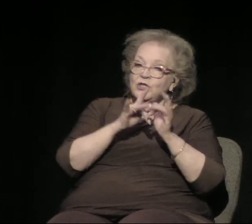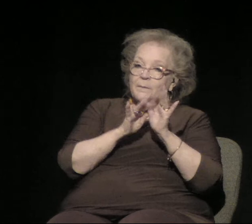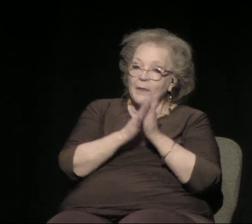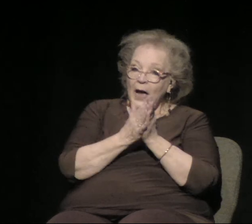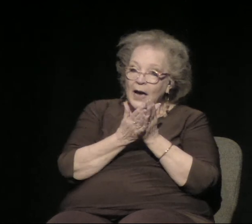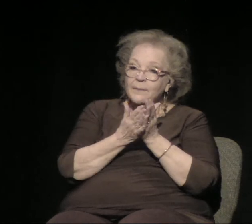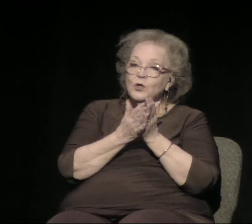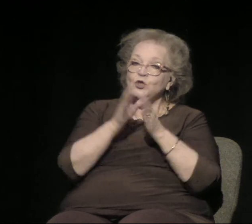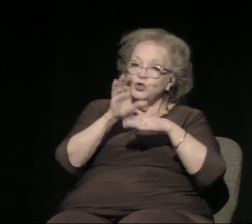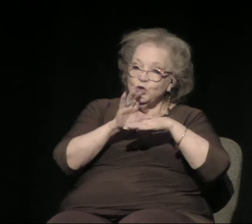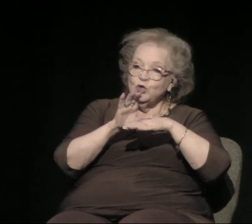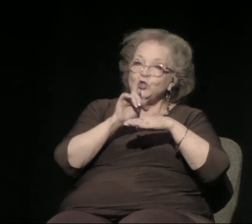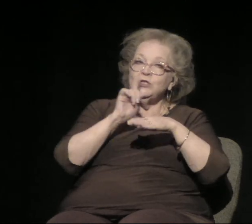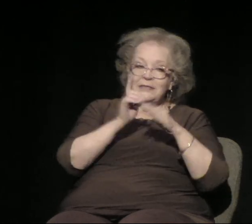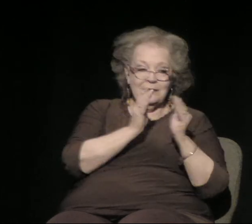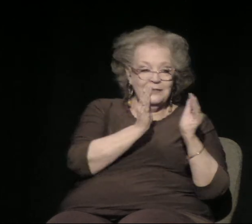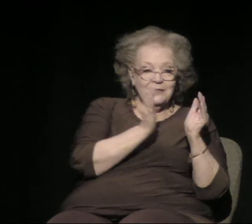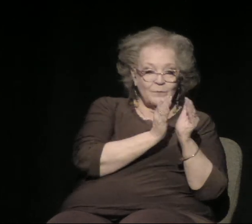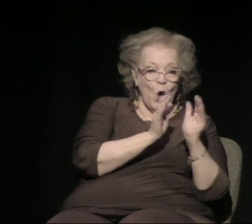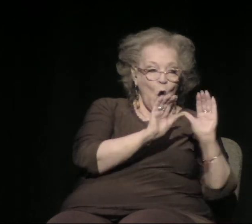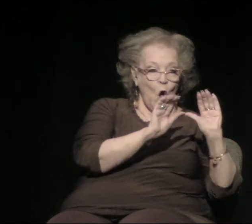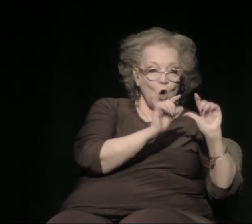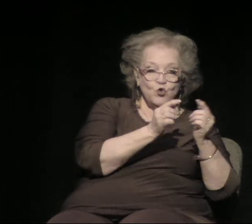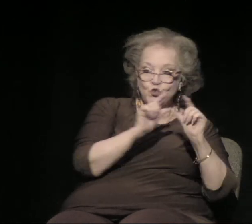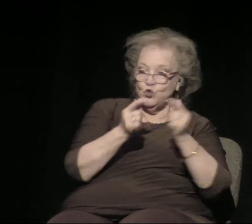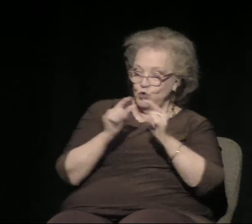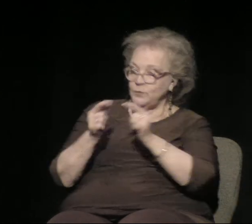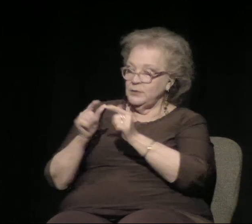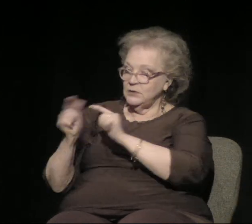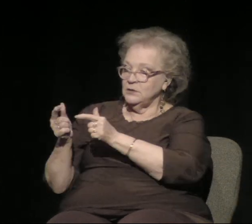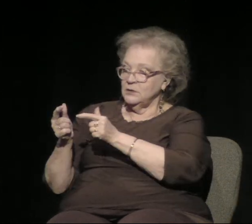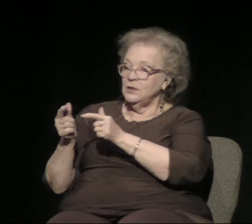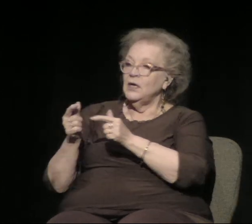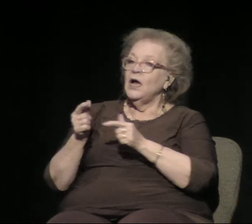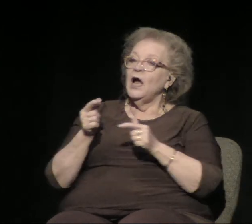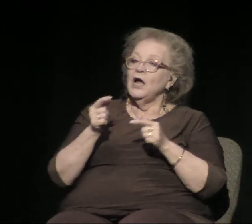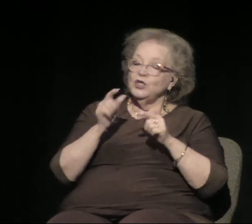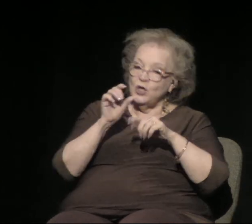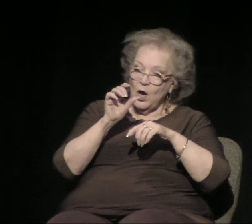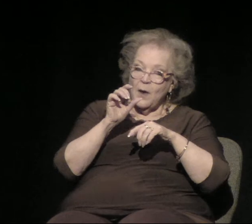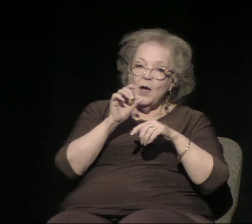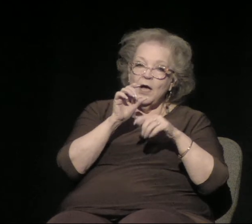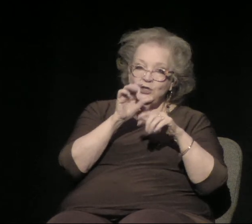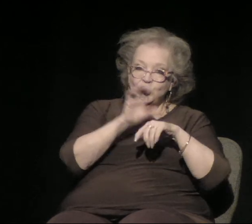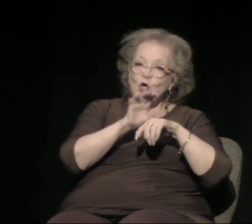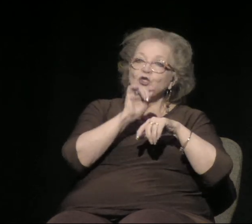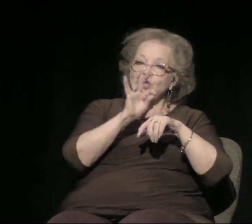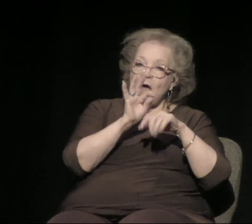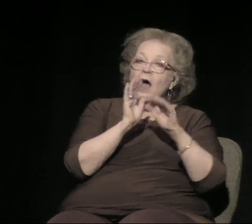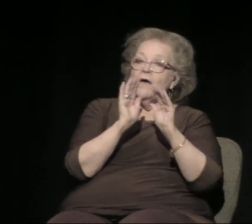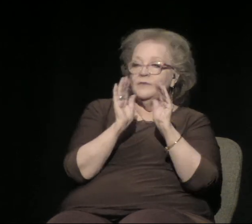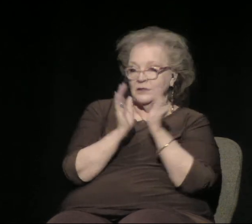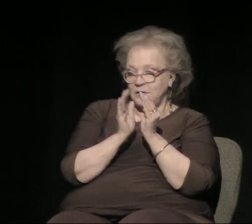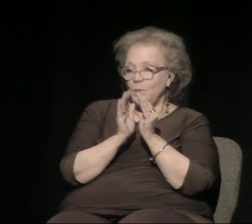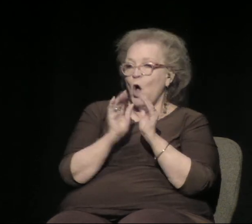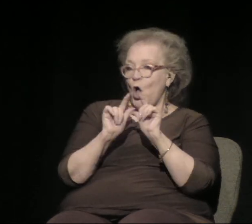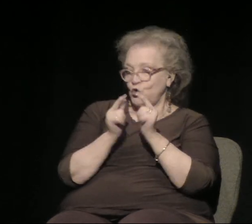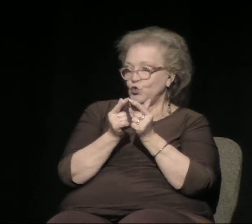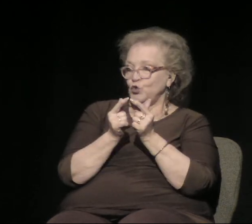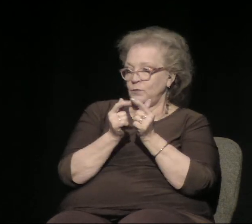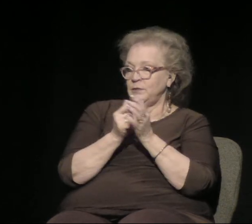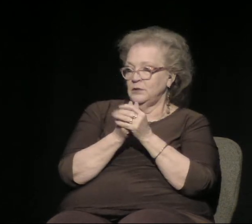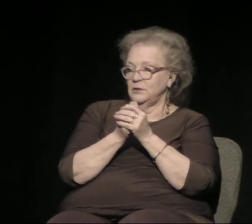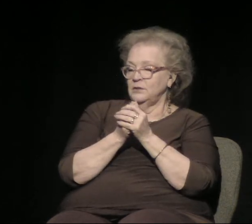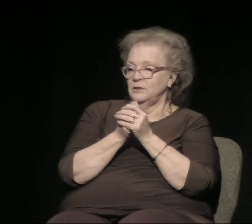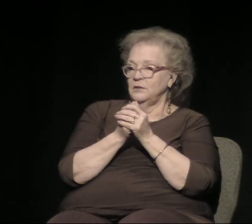group of small groups. We're not just a church with small groups. We're a church of small group, and it's our hope that everyone in here would find a